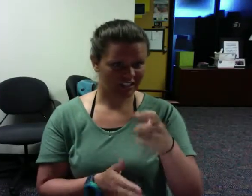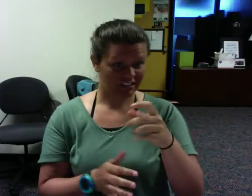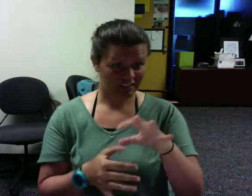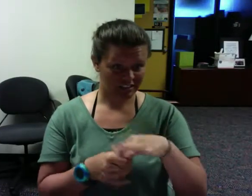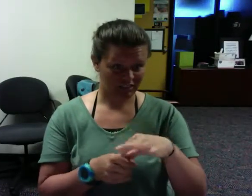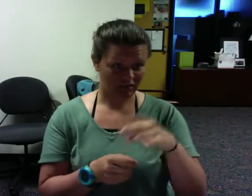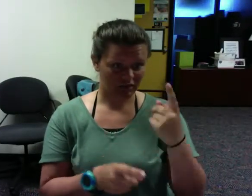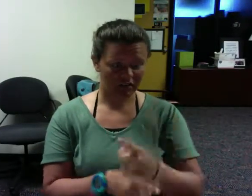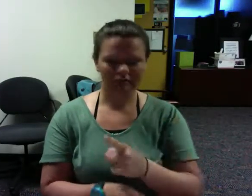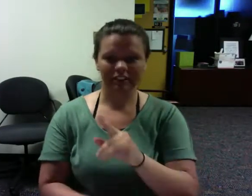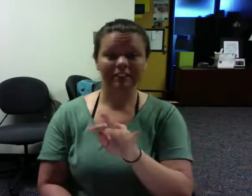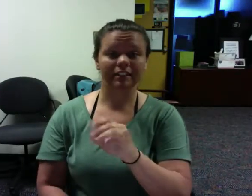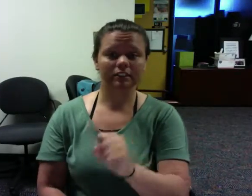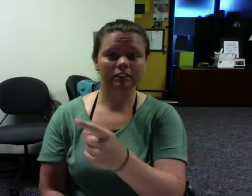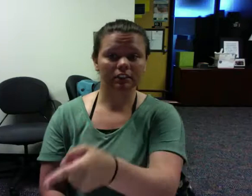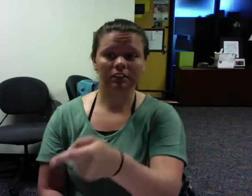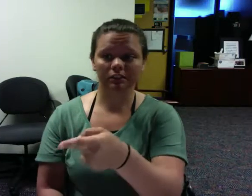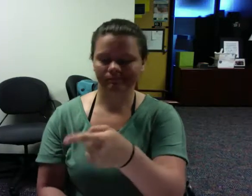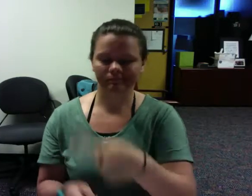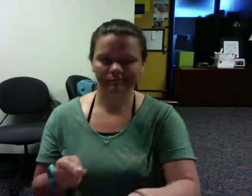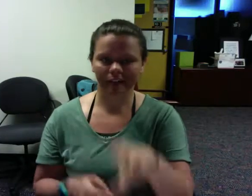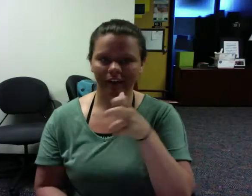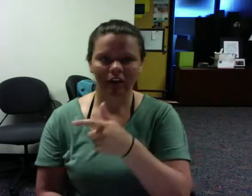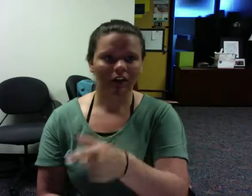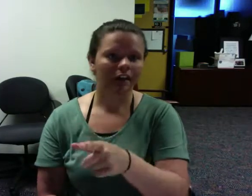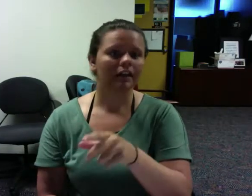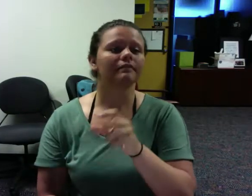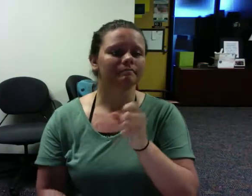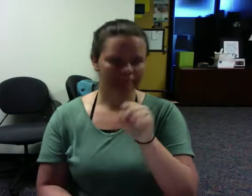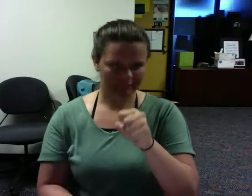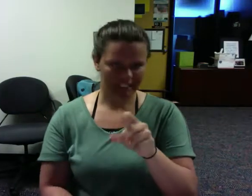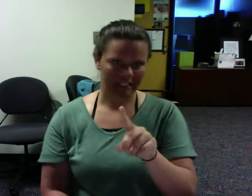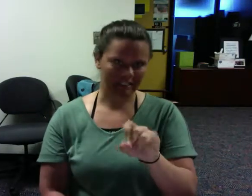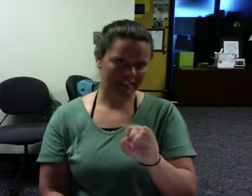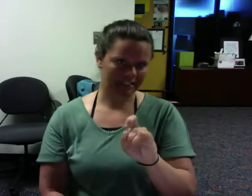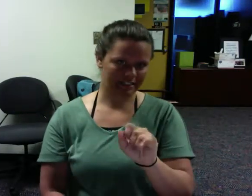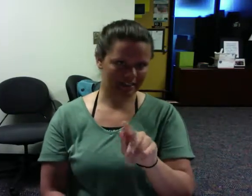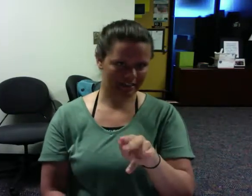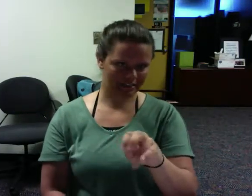All right, distance. They were a long ways away from where they were fighting.